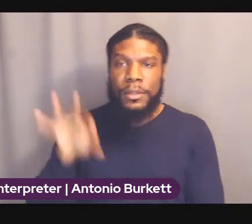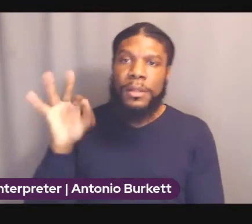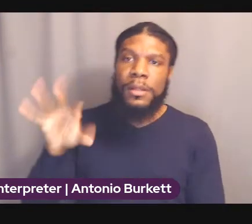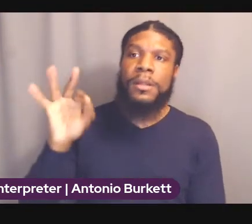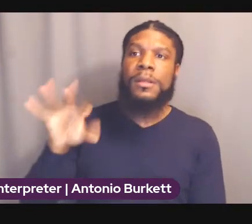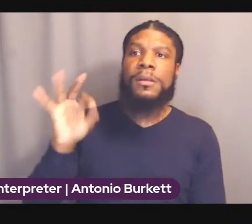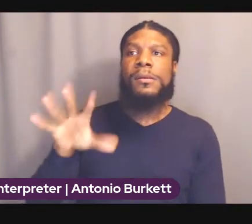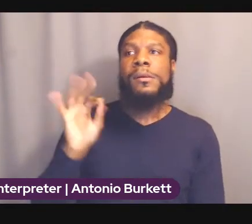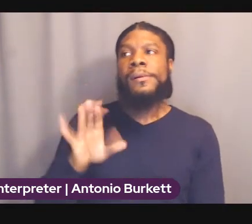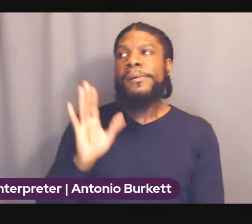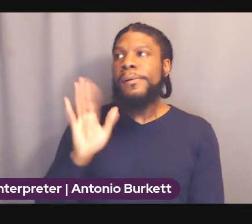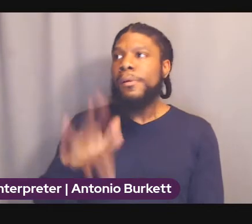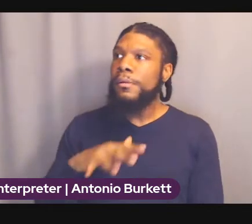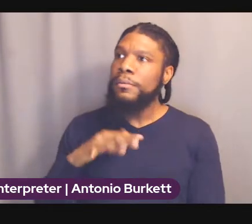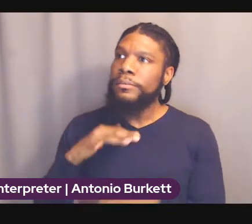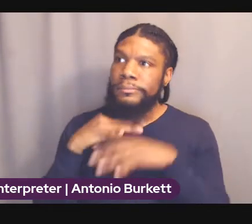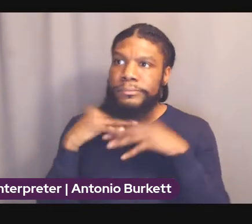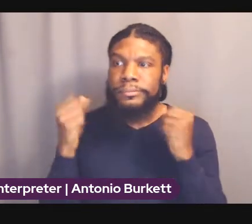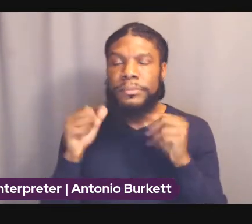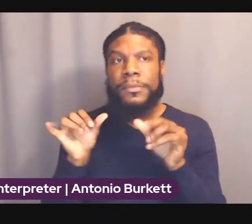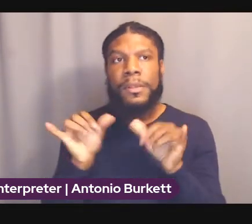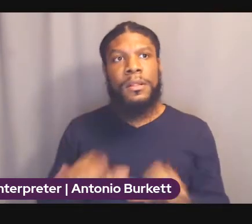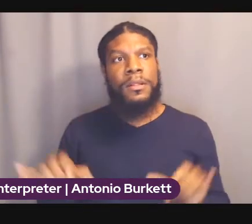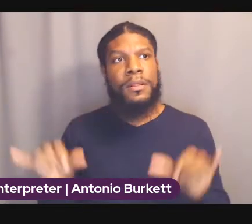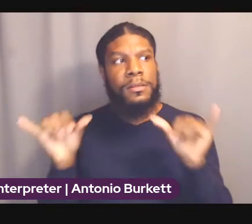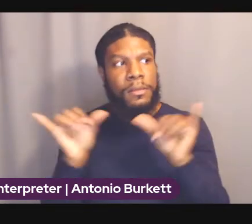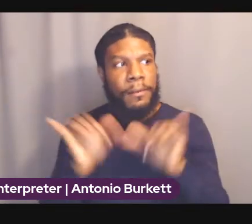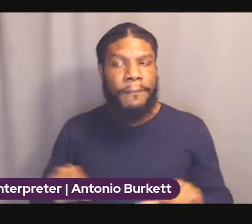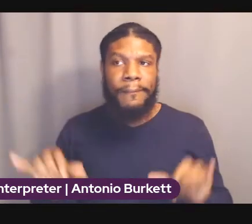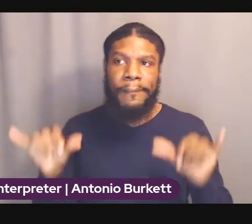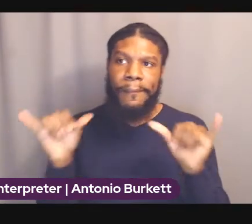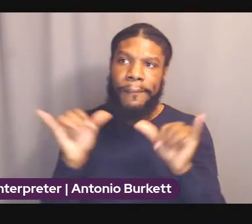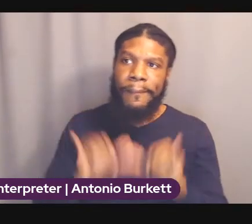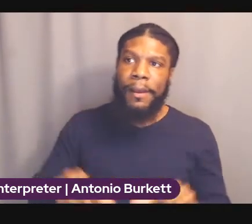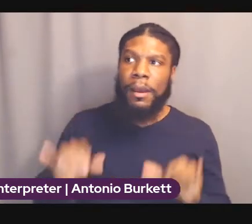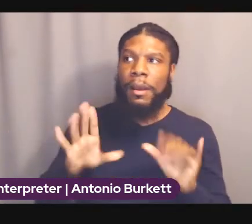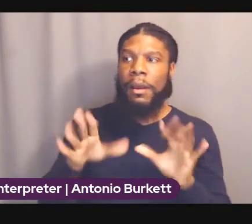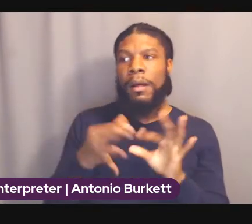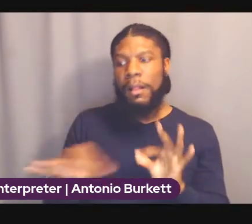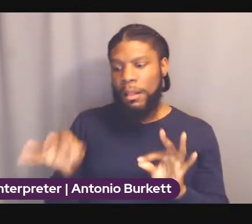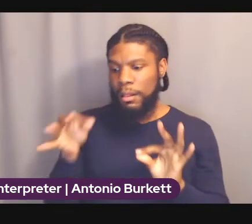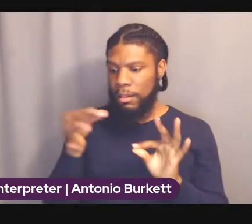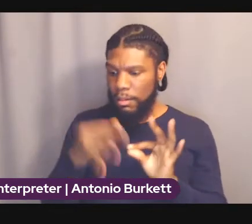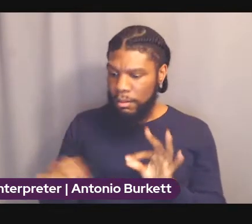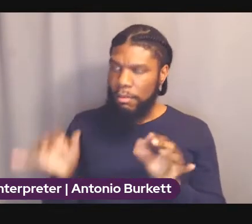of the phraseology. They're tired of the